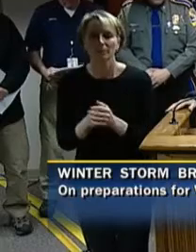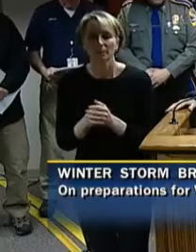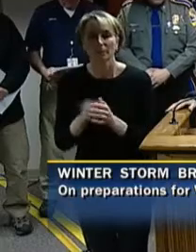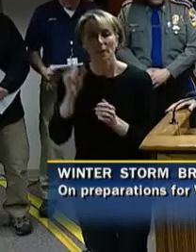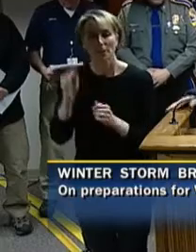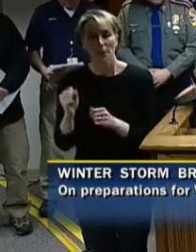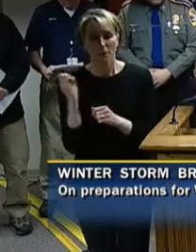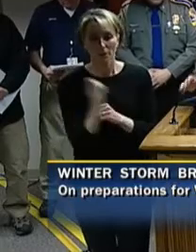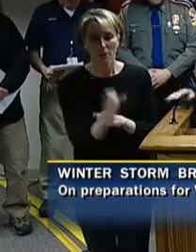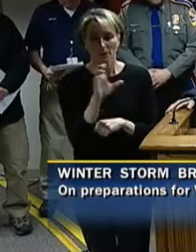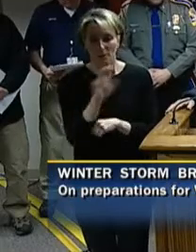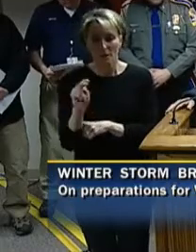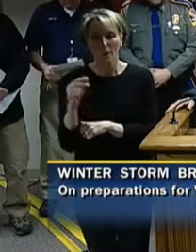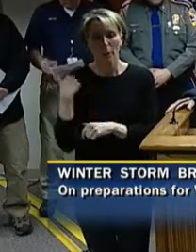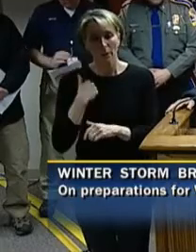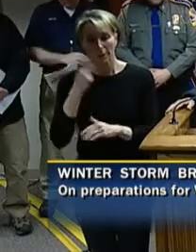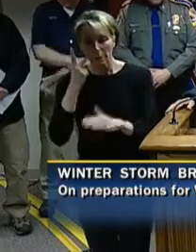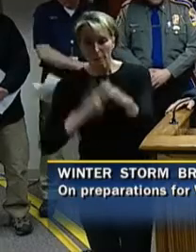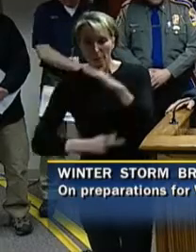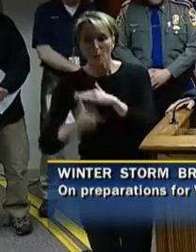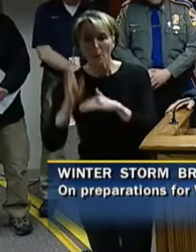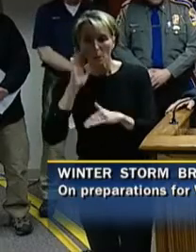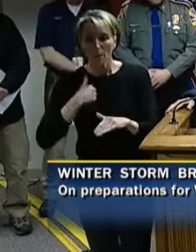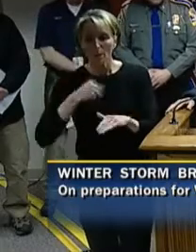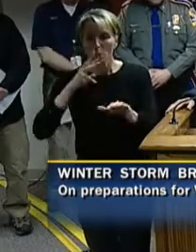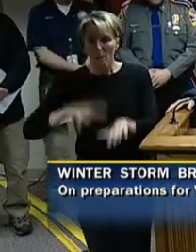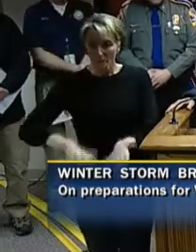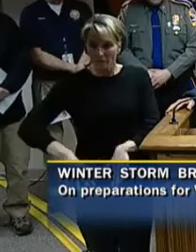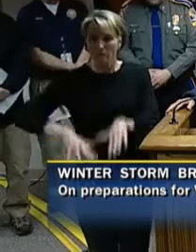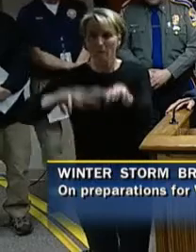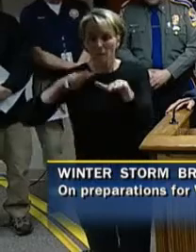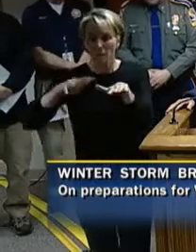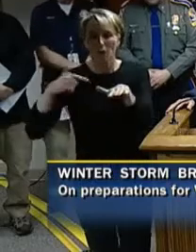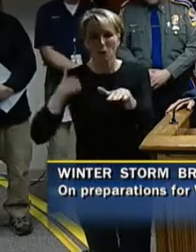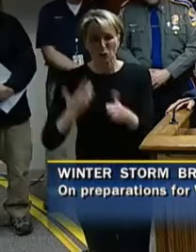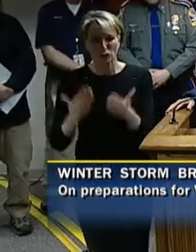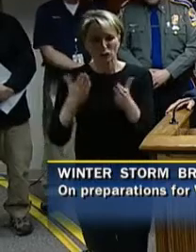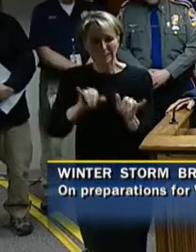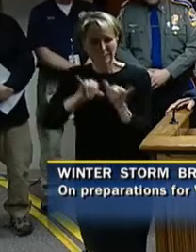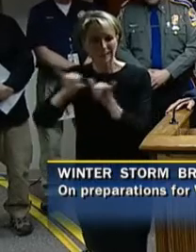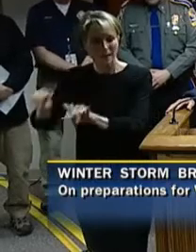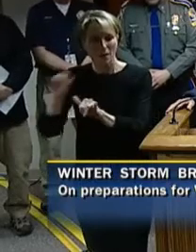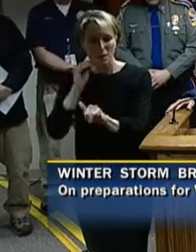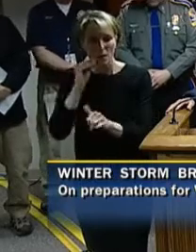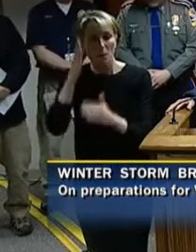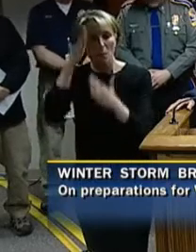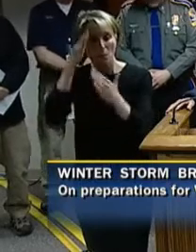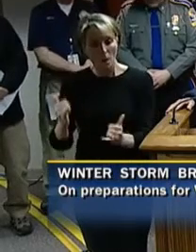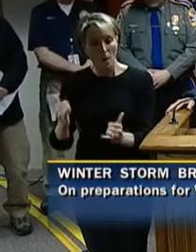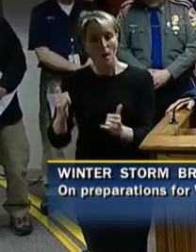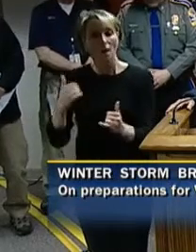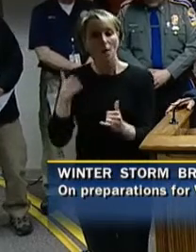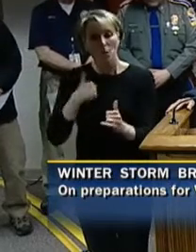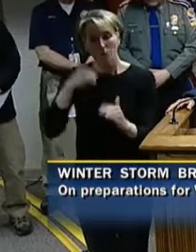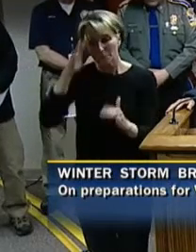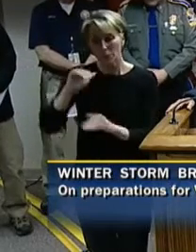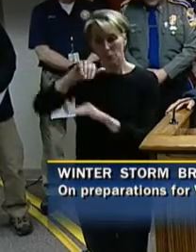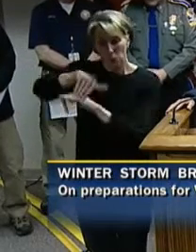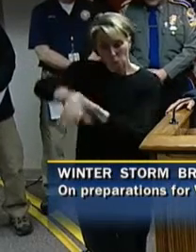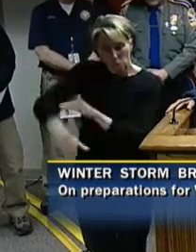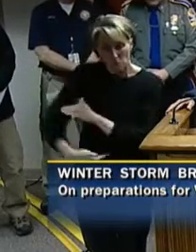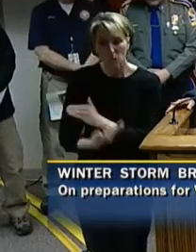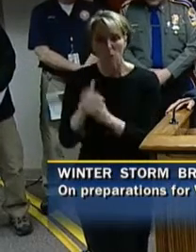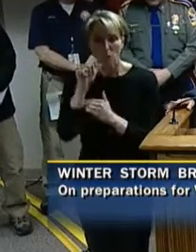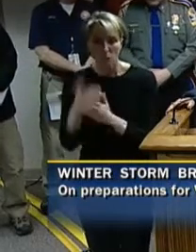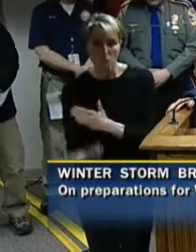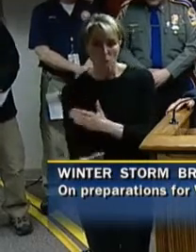that would be easier, because that flooding will be followed by bitterly cold temperatures starting later tonight and